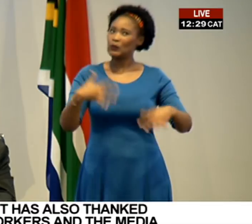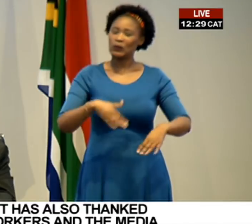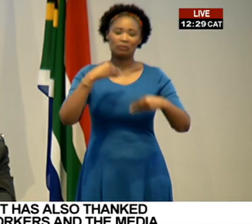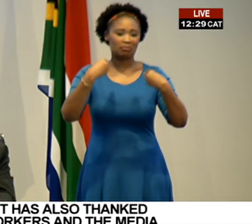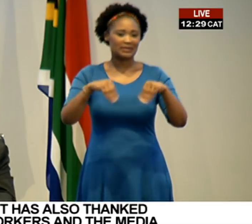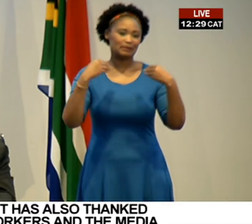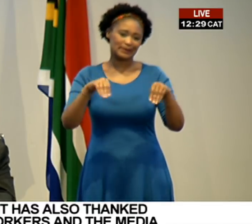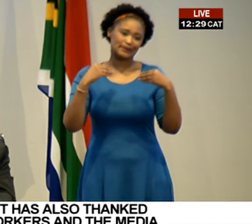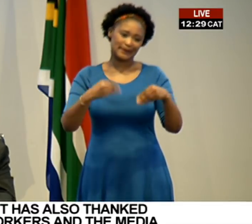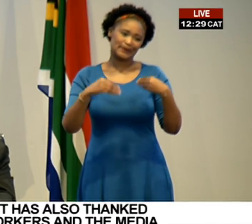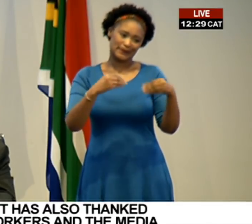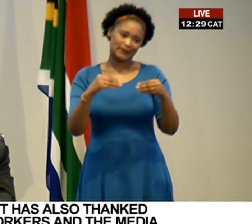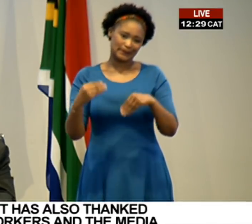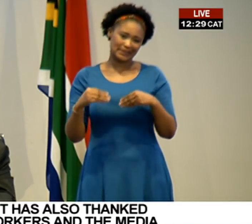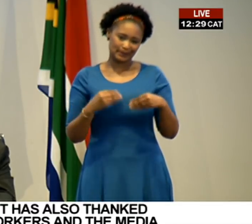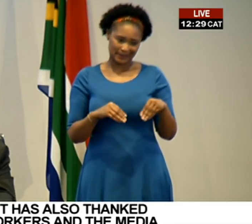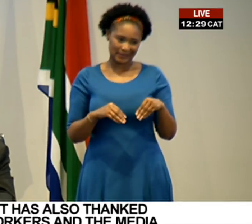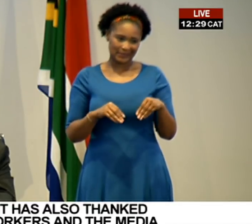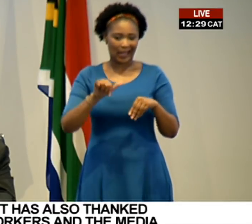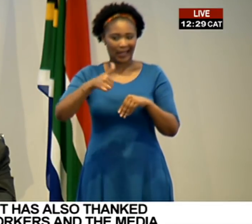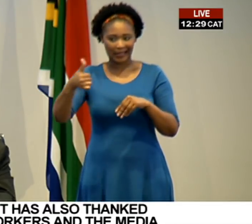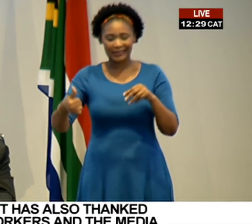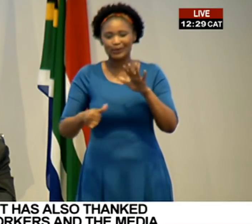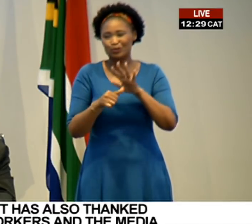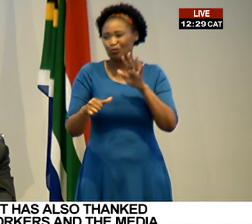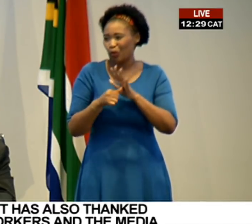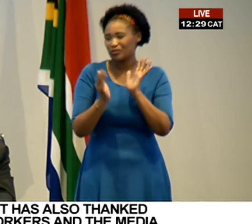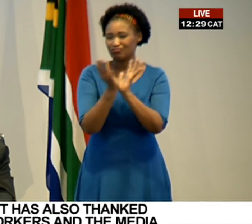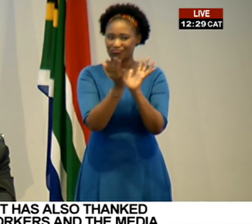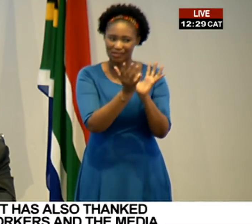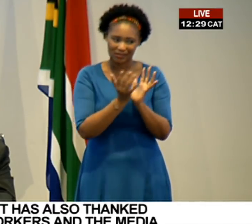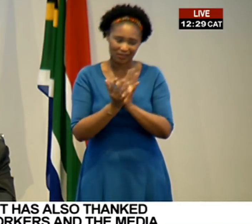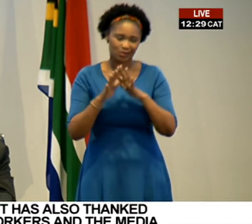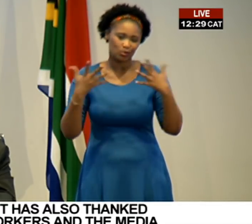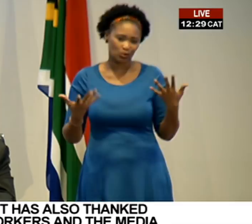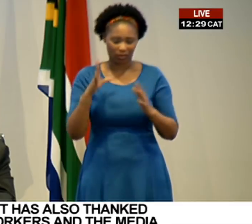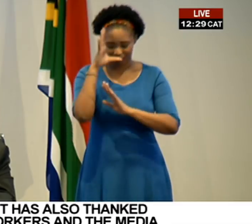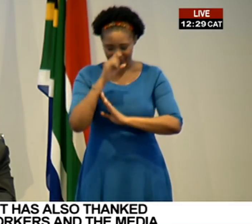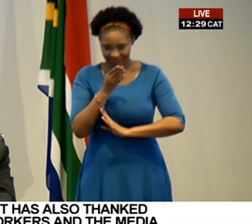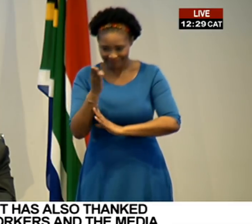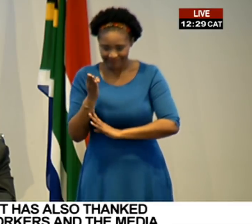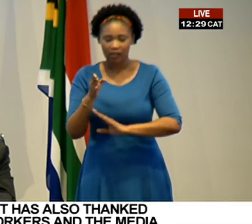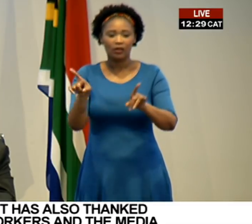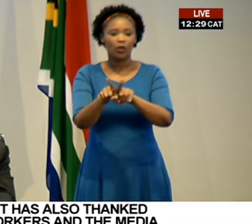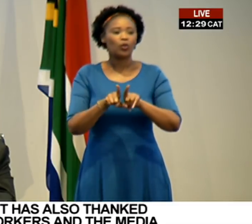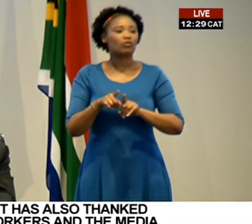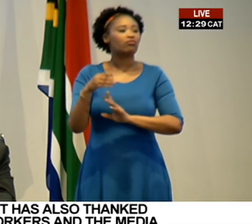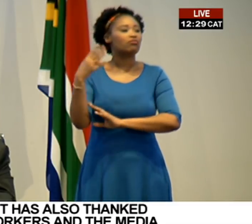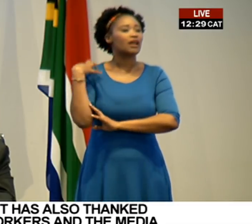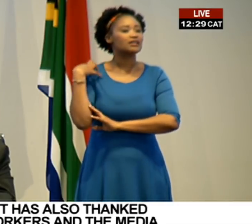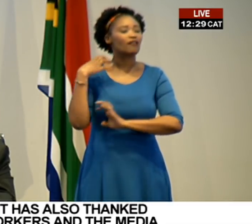Defense and Military Veterans was meant to be here, as well as Minister of Basic Education.